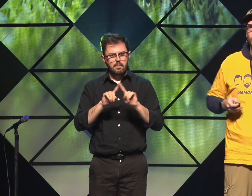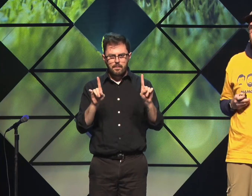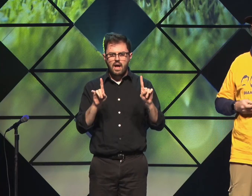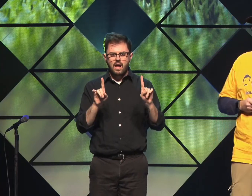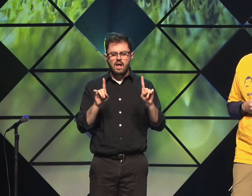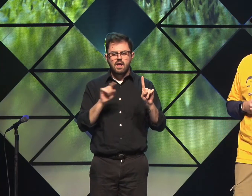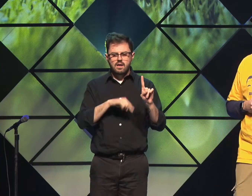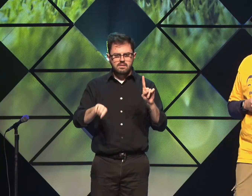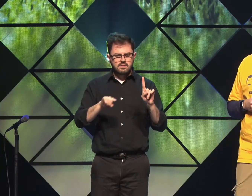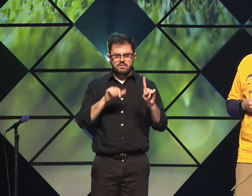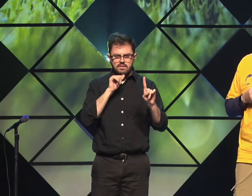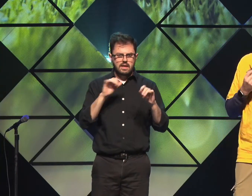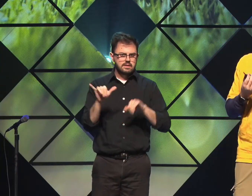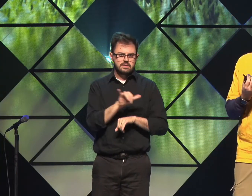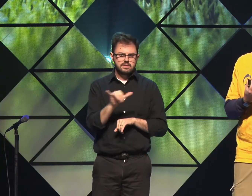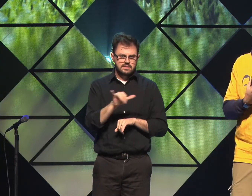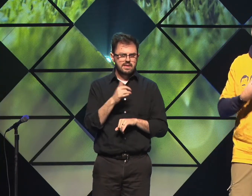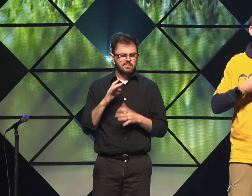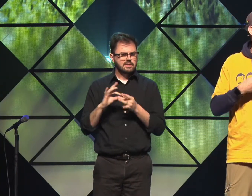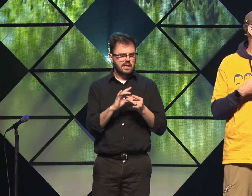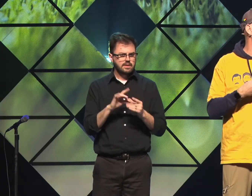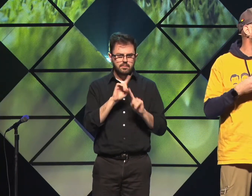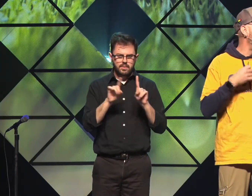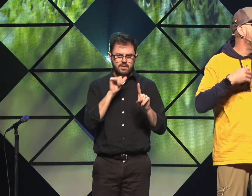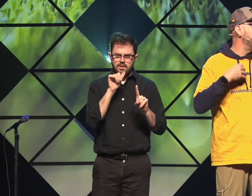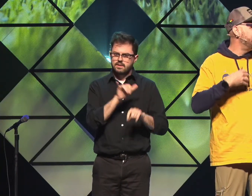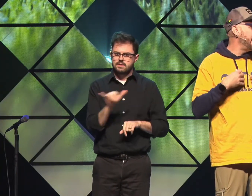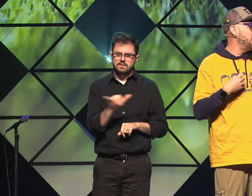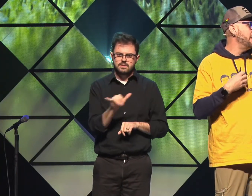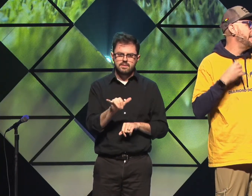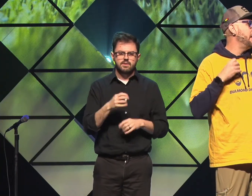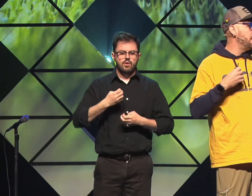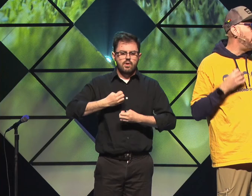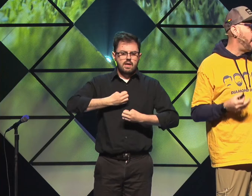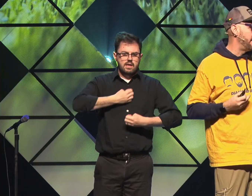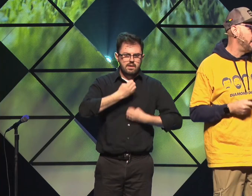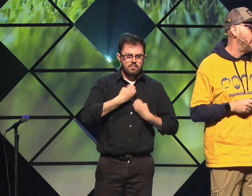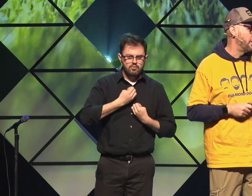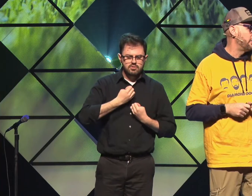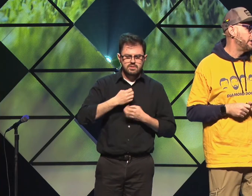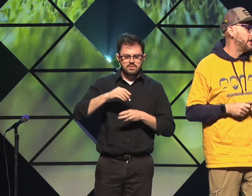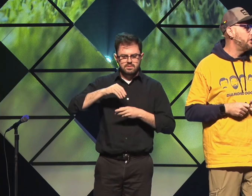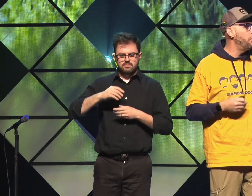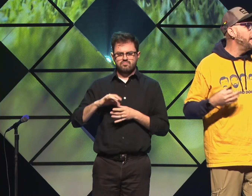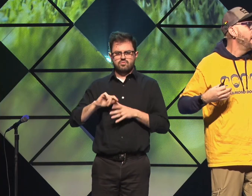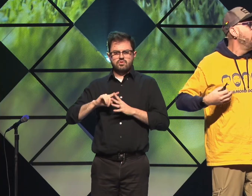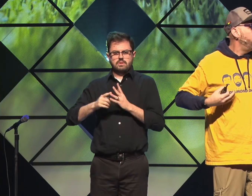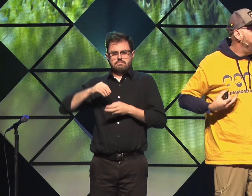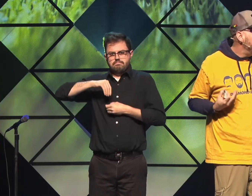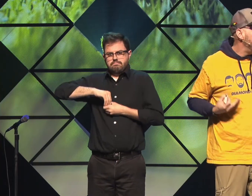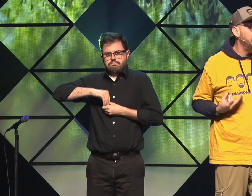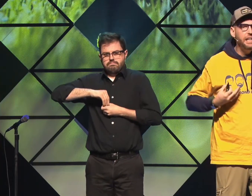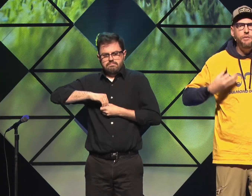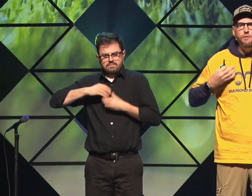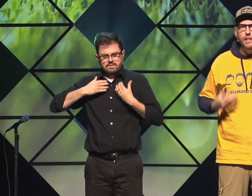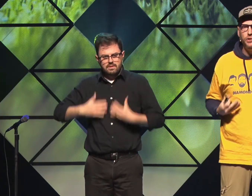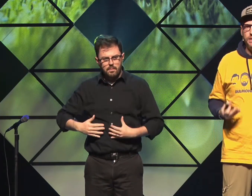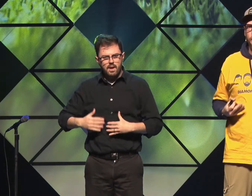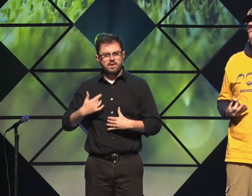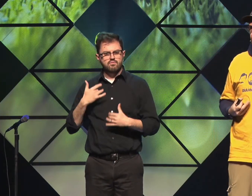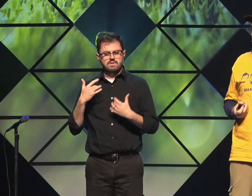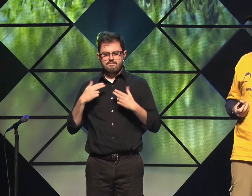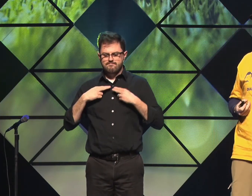in our life. Emotions actually originate as sensations in the body, the article says. So we physically